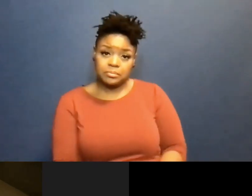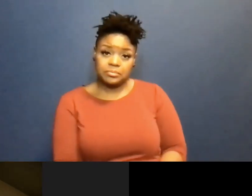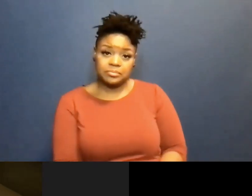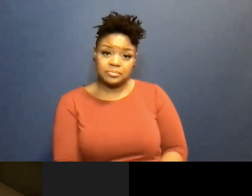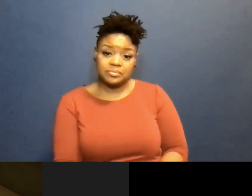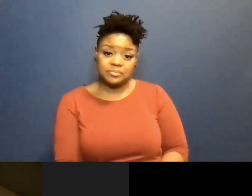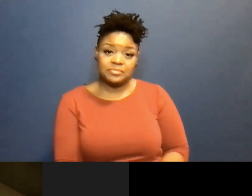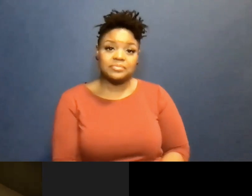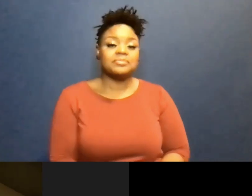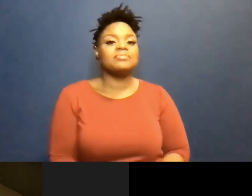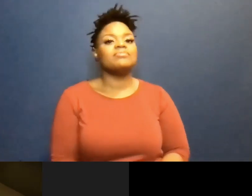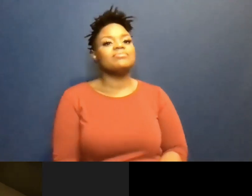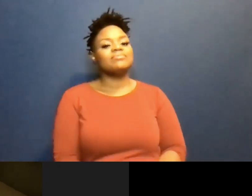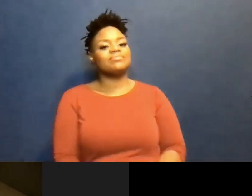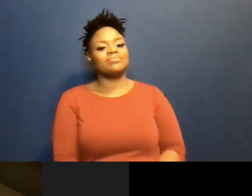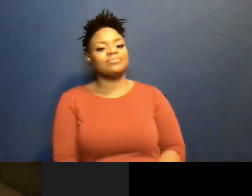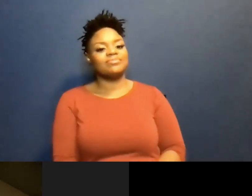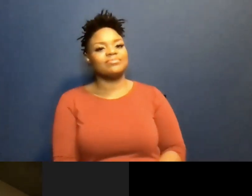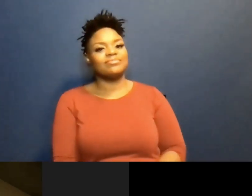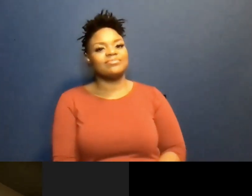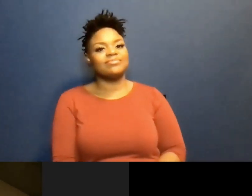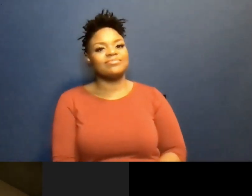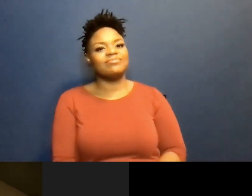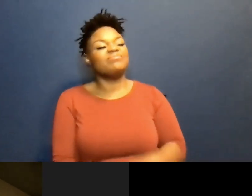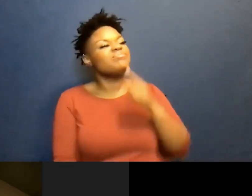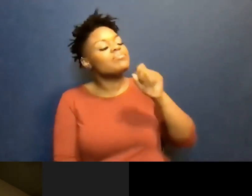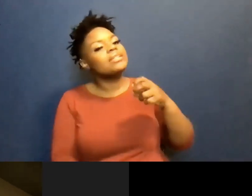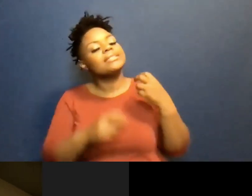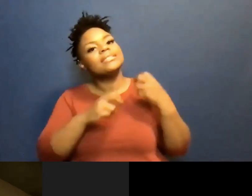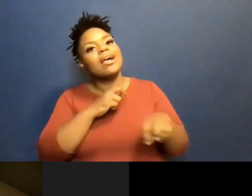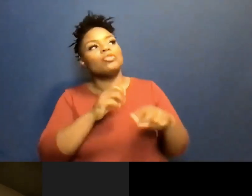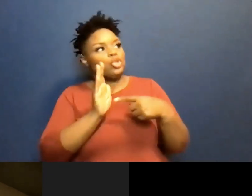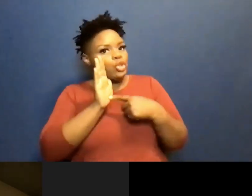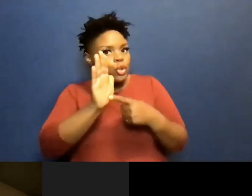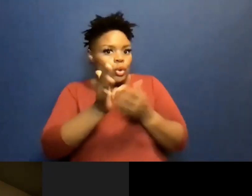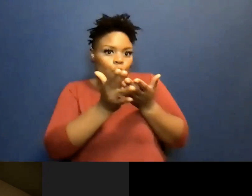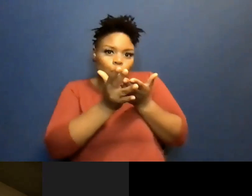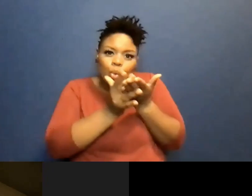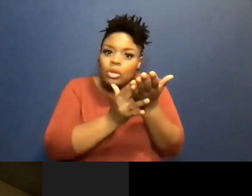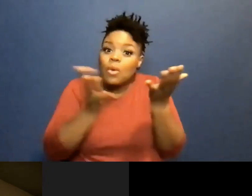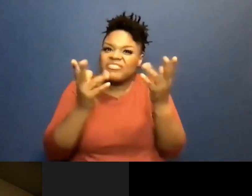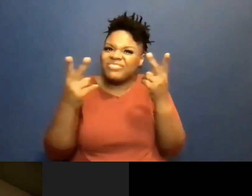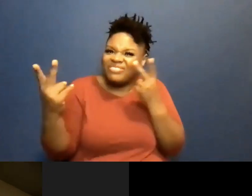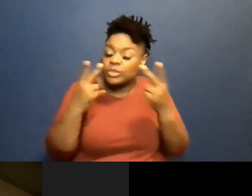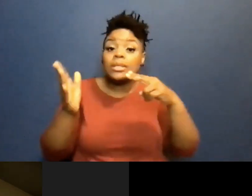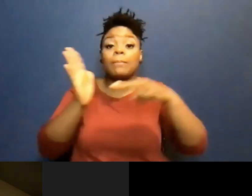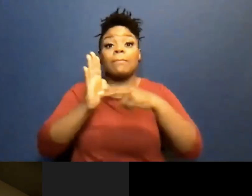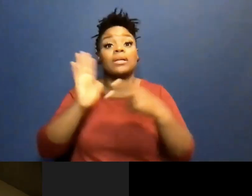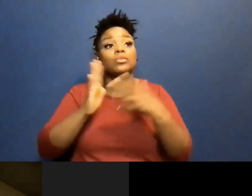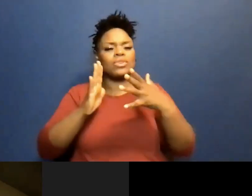a depressive episode looks like or a manic episode looks like, or what it feels like to be inside of those